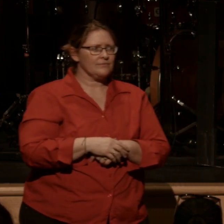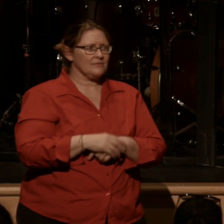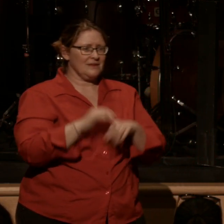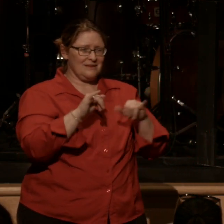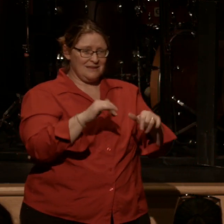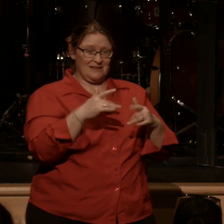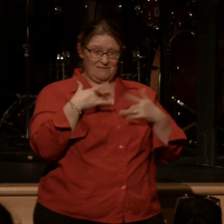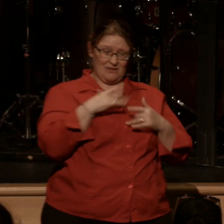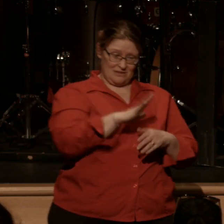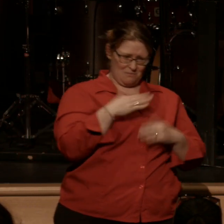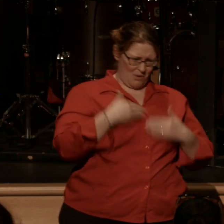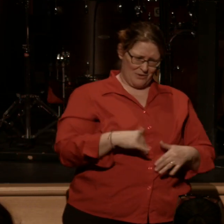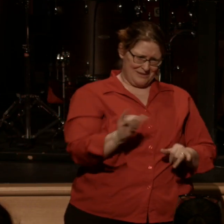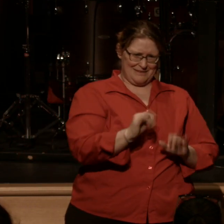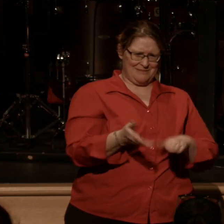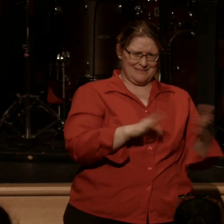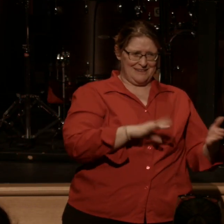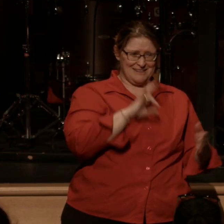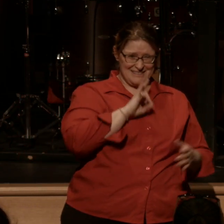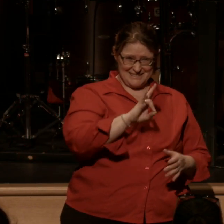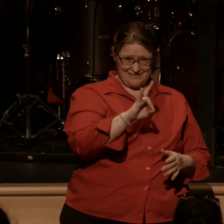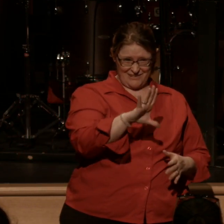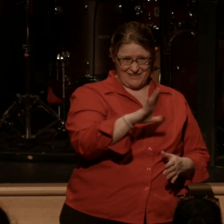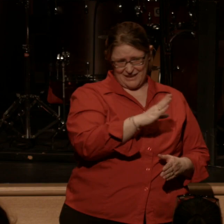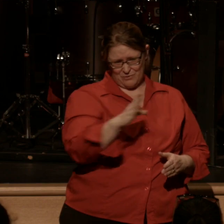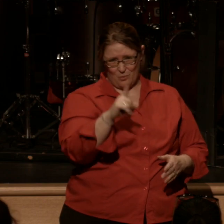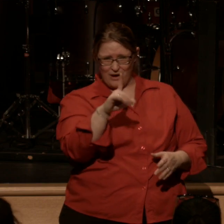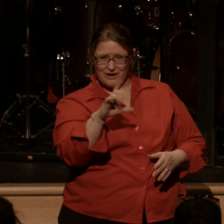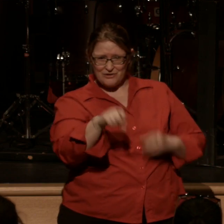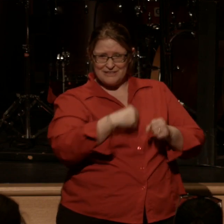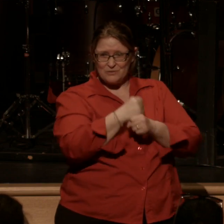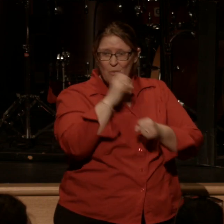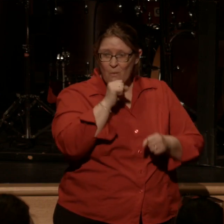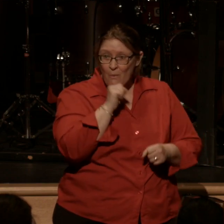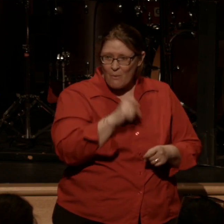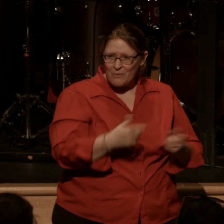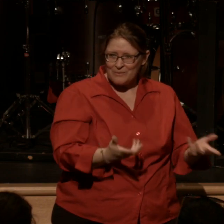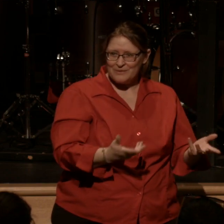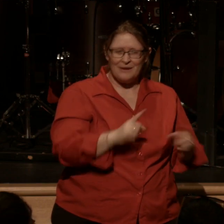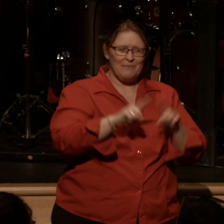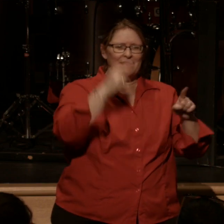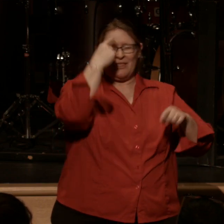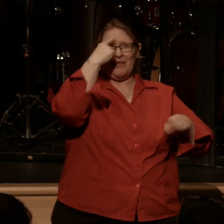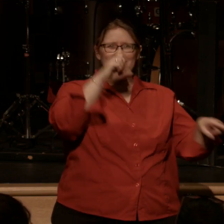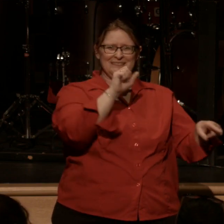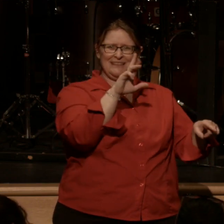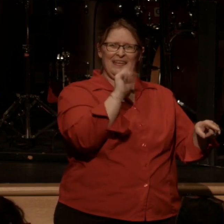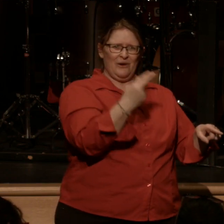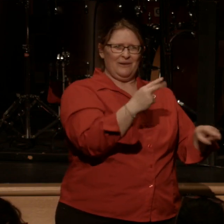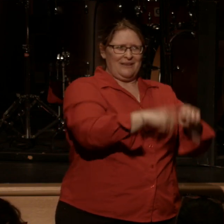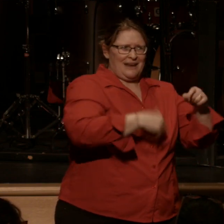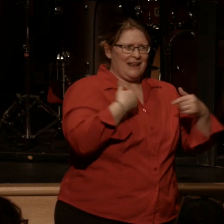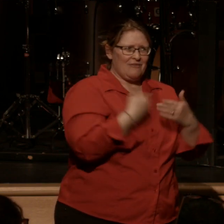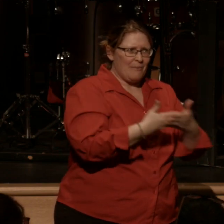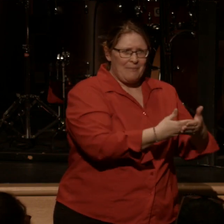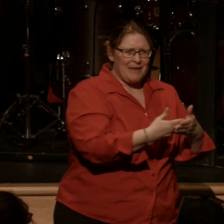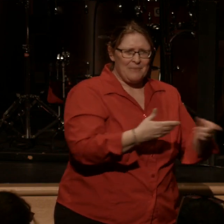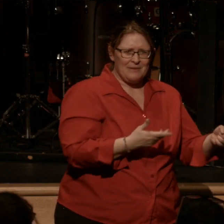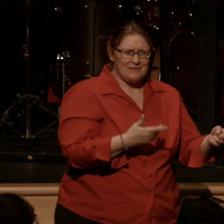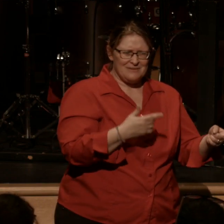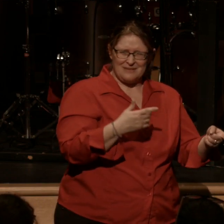as dead, 75 to 100 years old. Or when he considered the barrenness of Sarah's womb. God, it